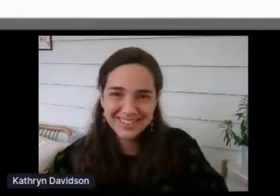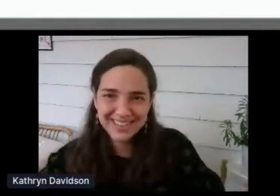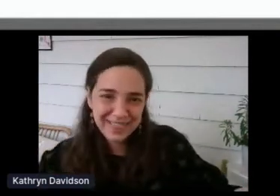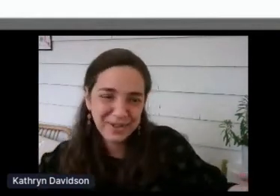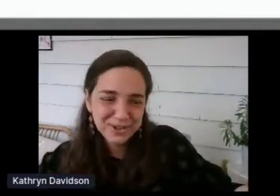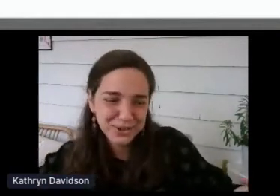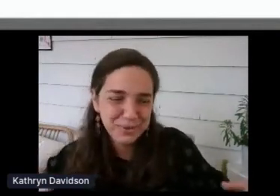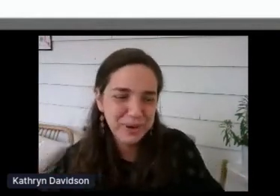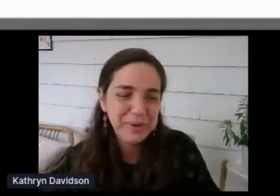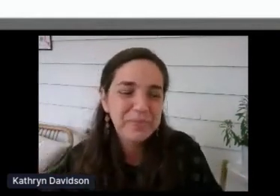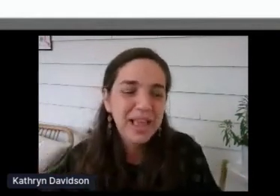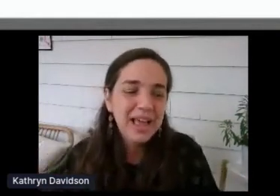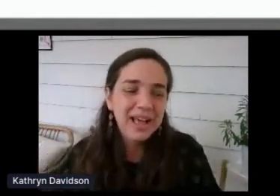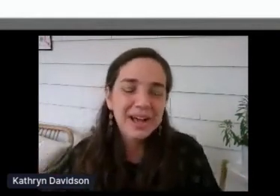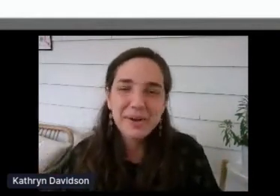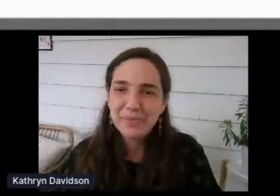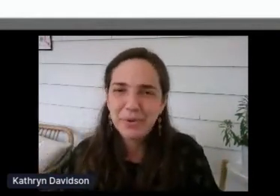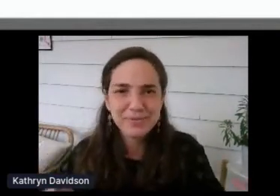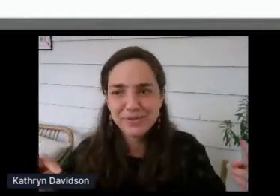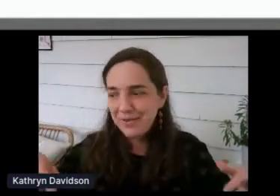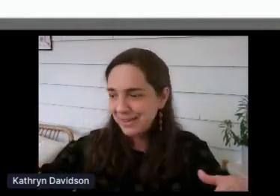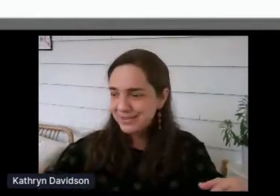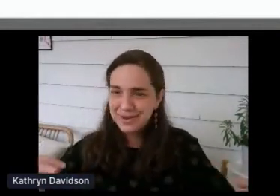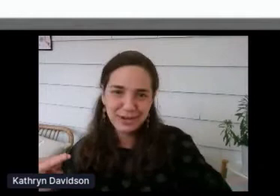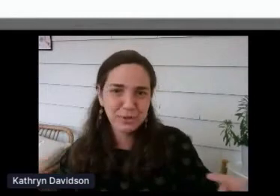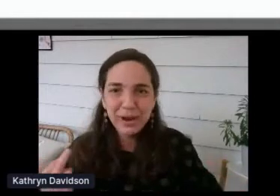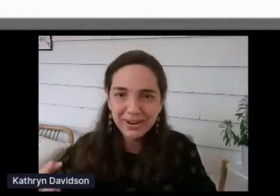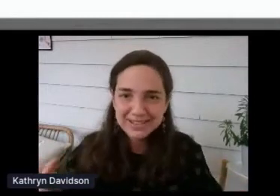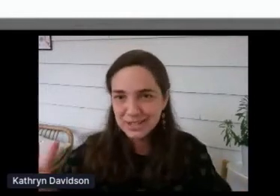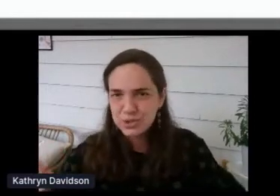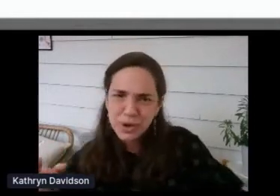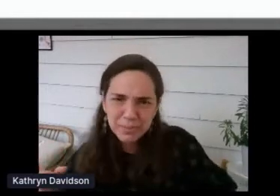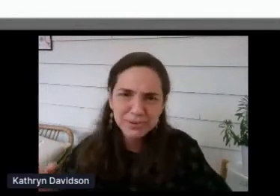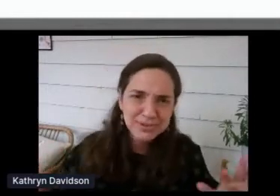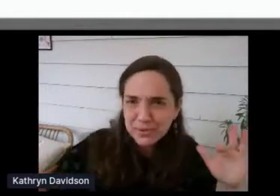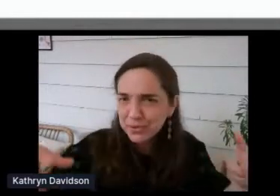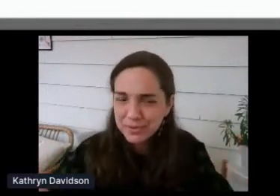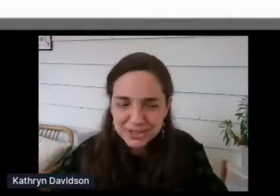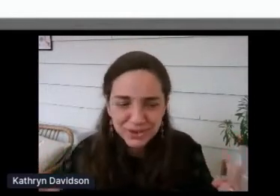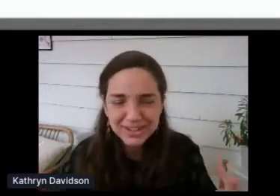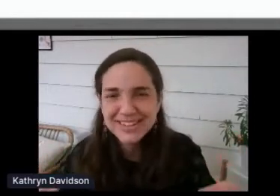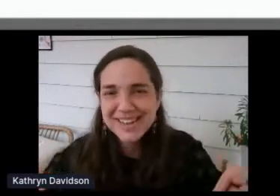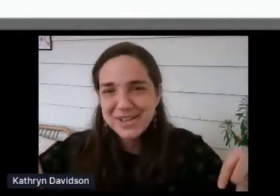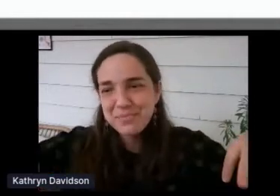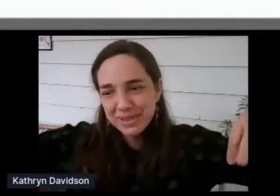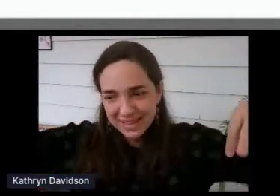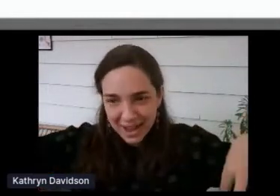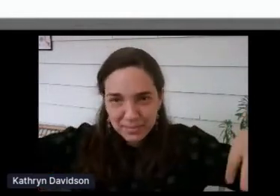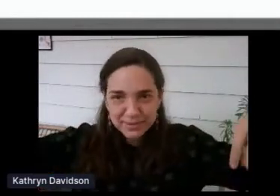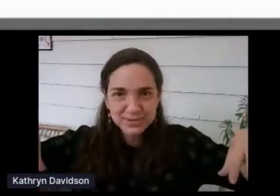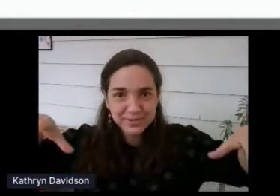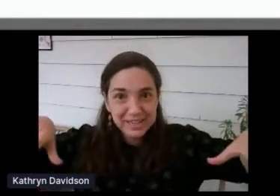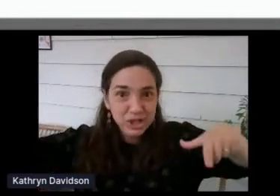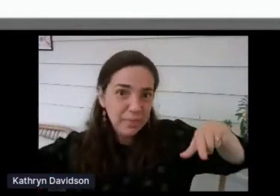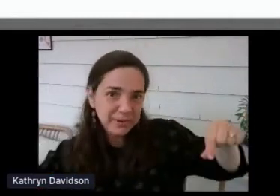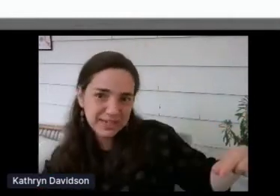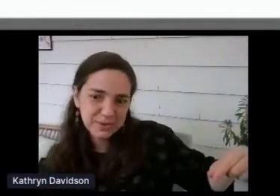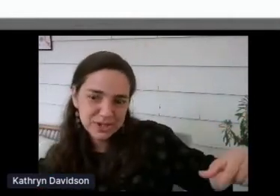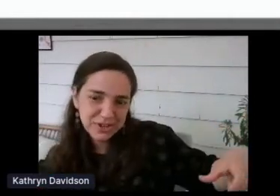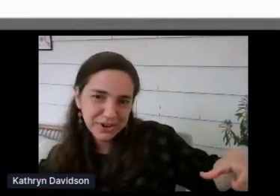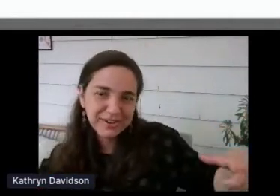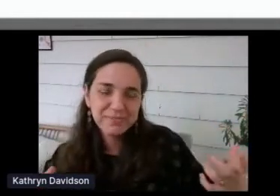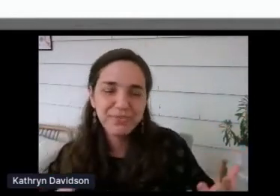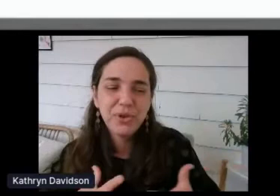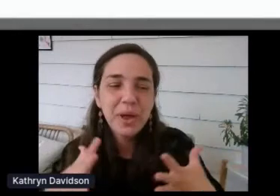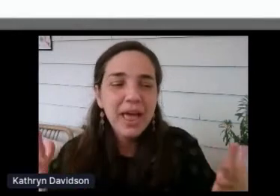smaller than the larger group, right? Or if you have like natural pairings, like two couples go to a restaurant, you put the couples or each couple next to